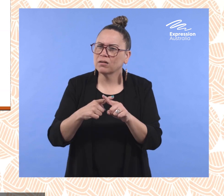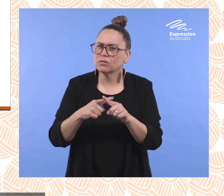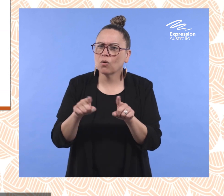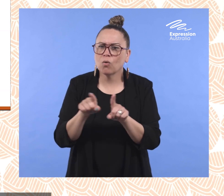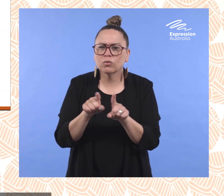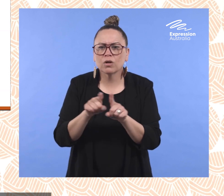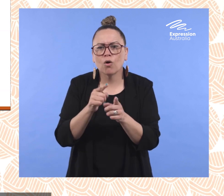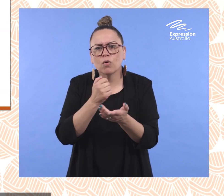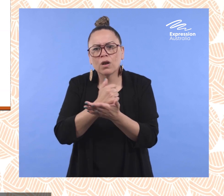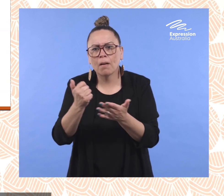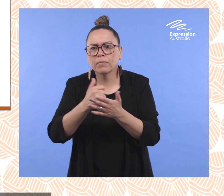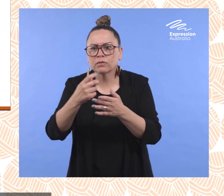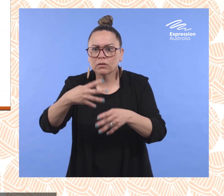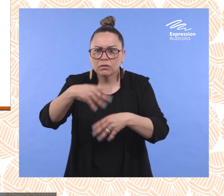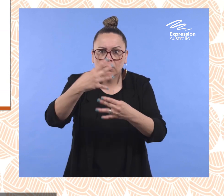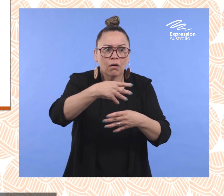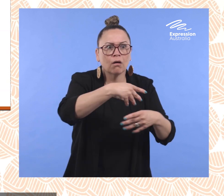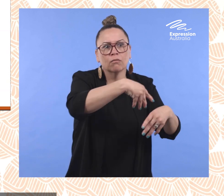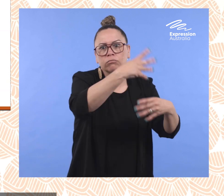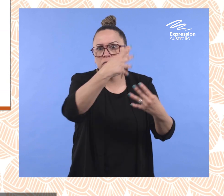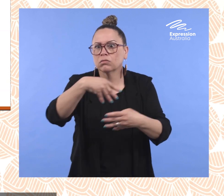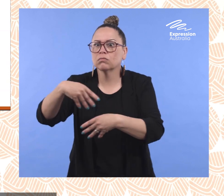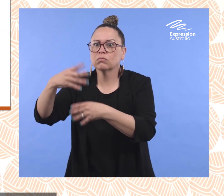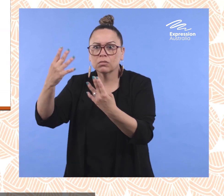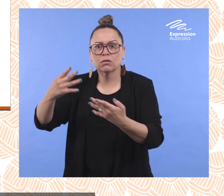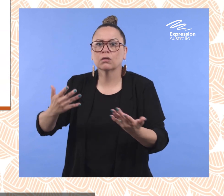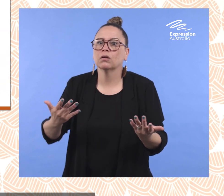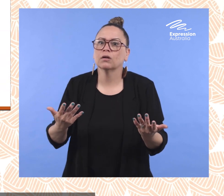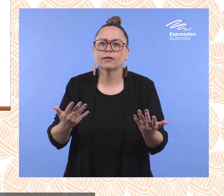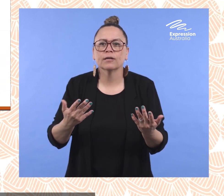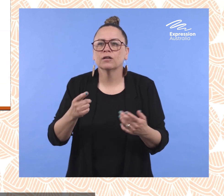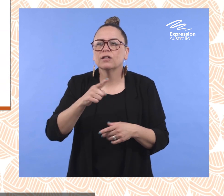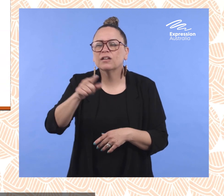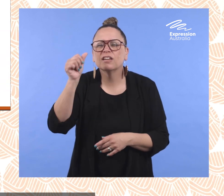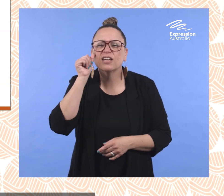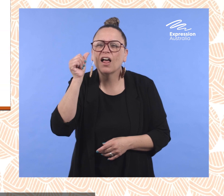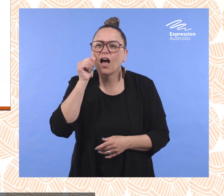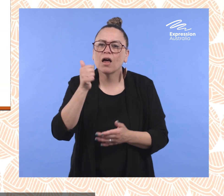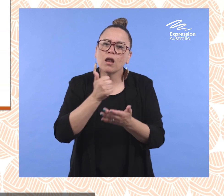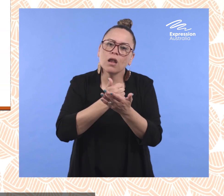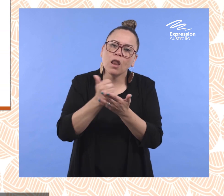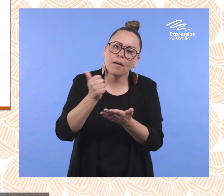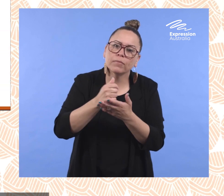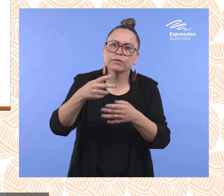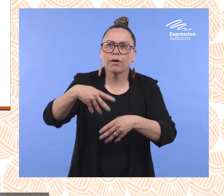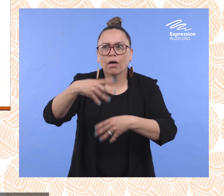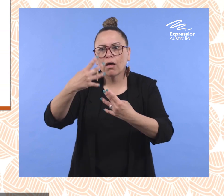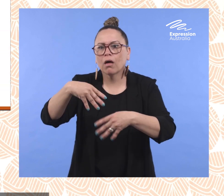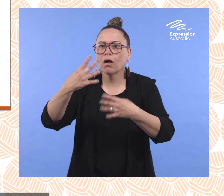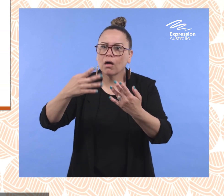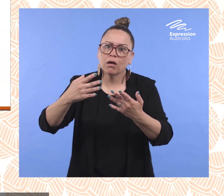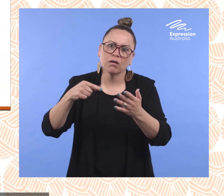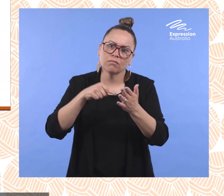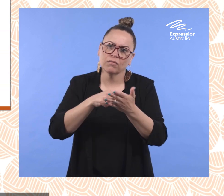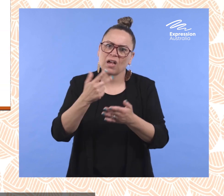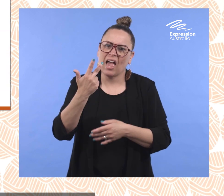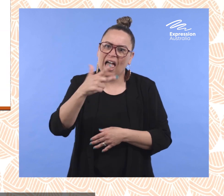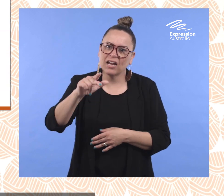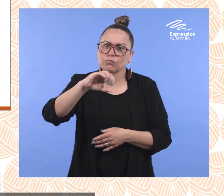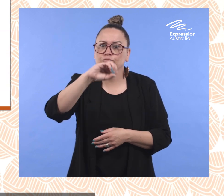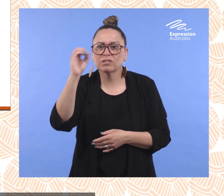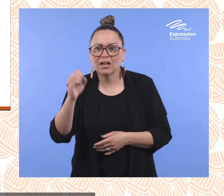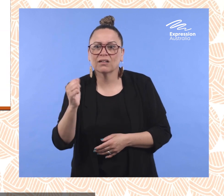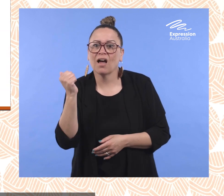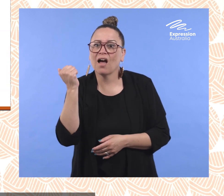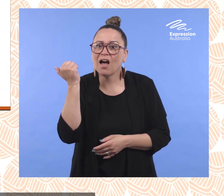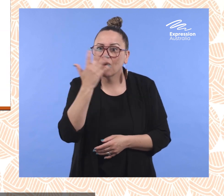And there's been all sorts of statistics sort of bandied about, and you probably all would have heard the statistic about,